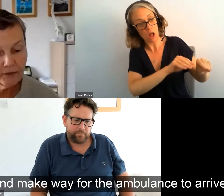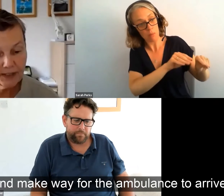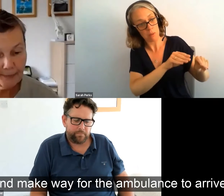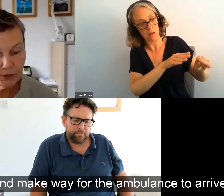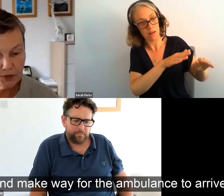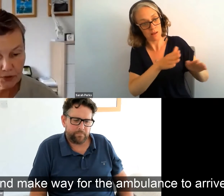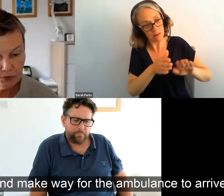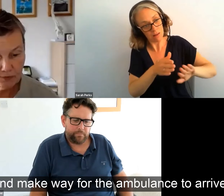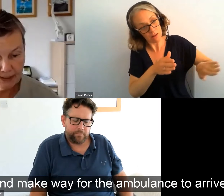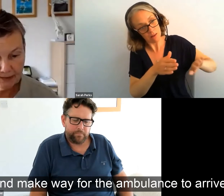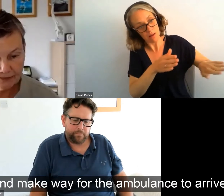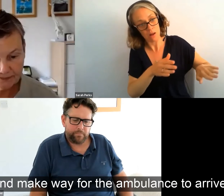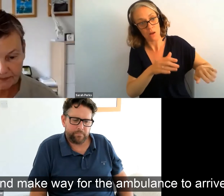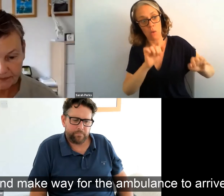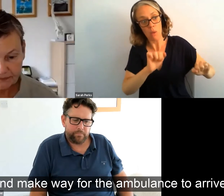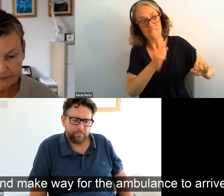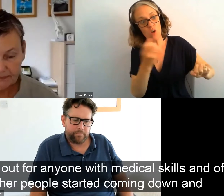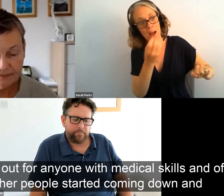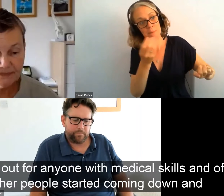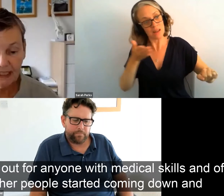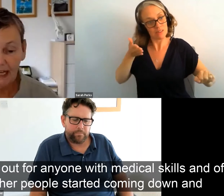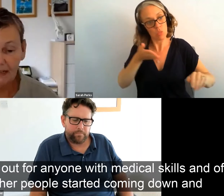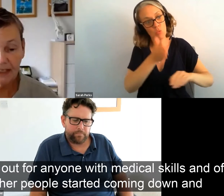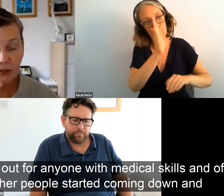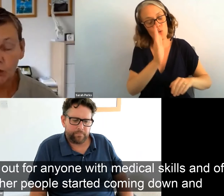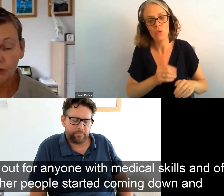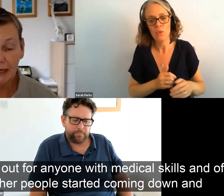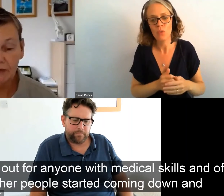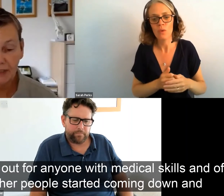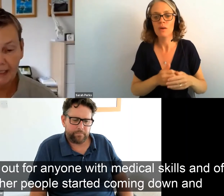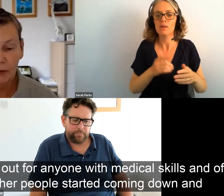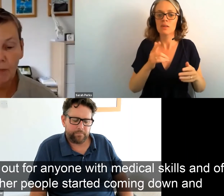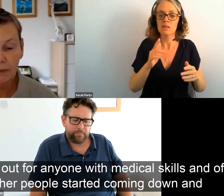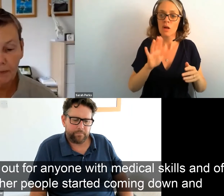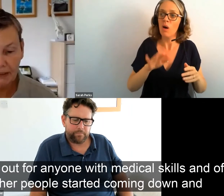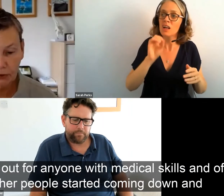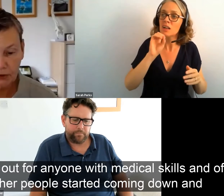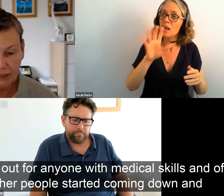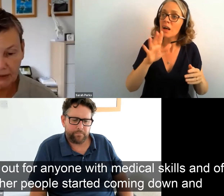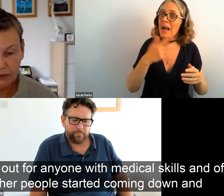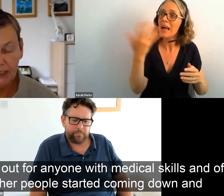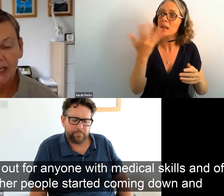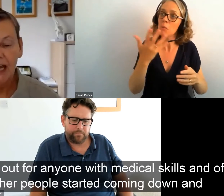and make way for the ambulance to arrive. I then called out for anyone with